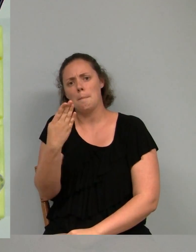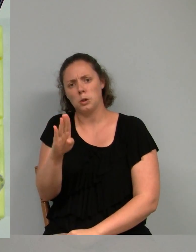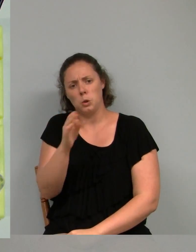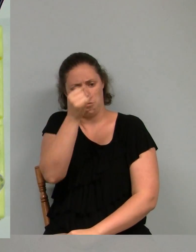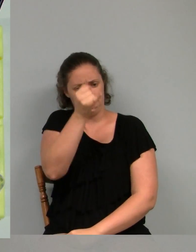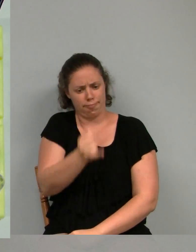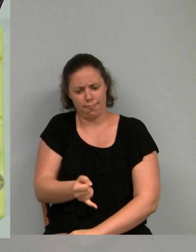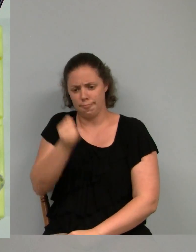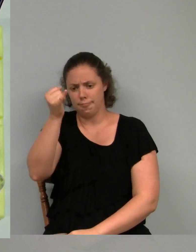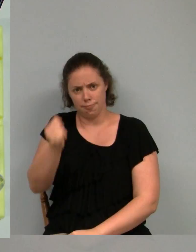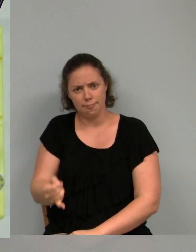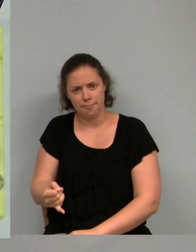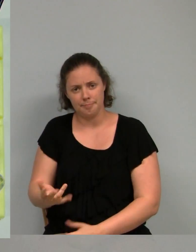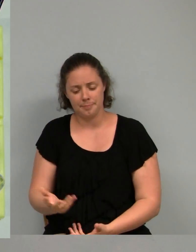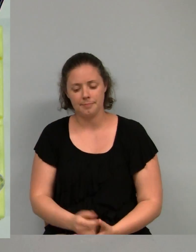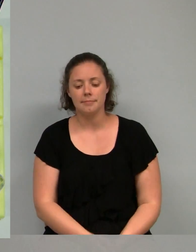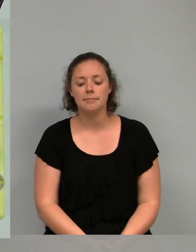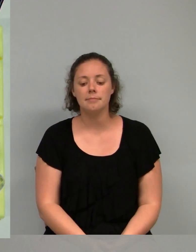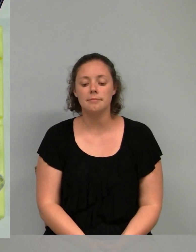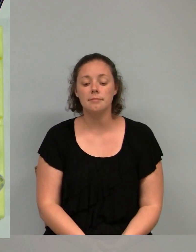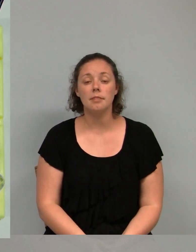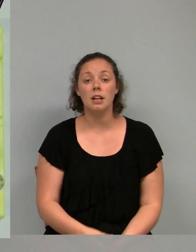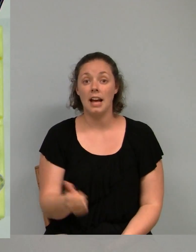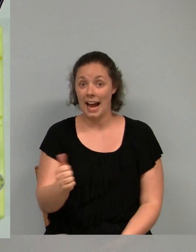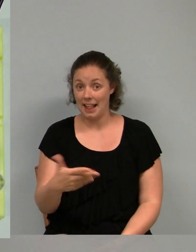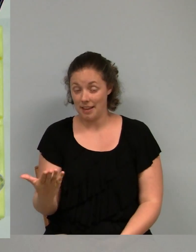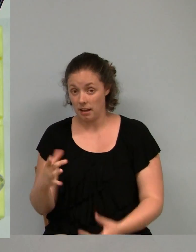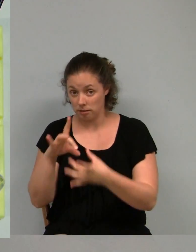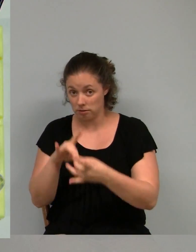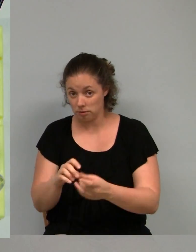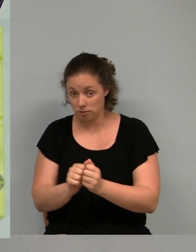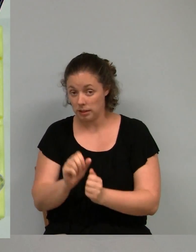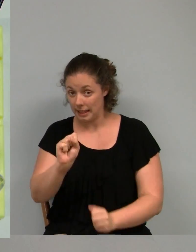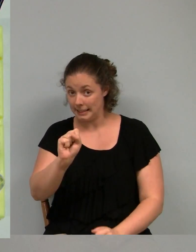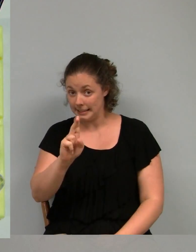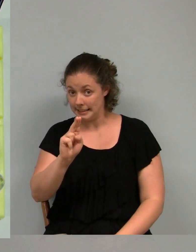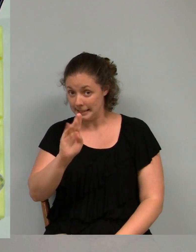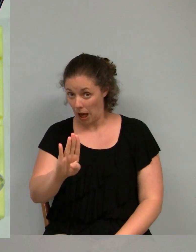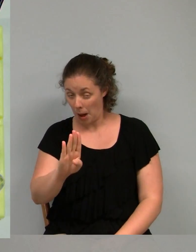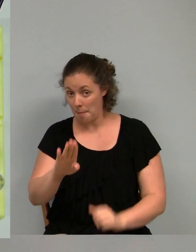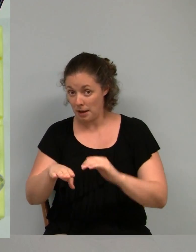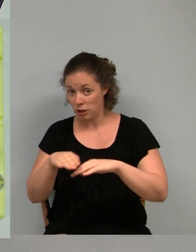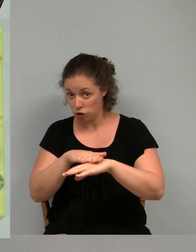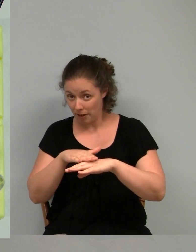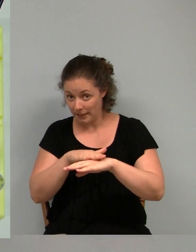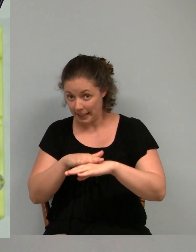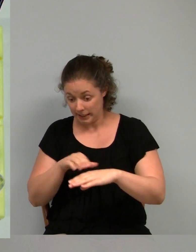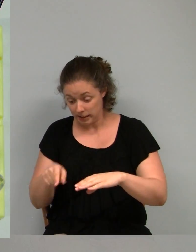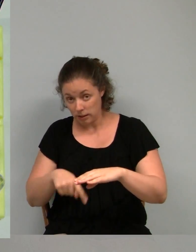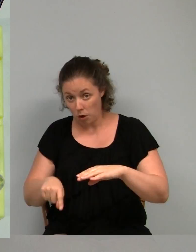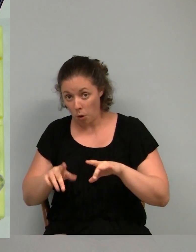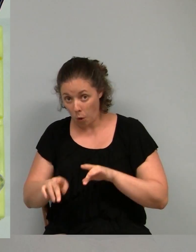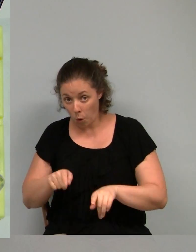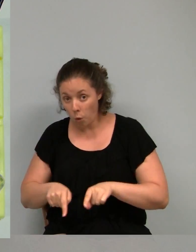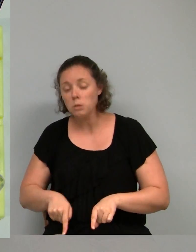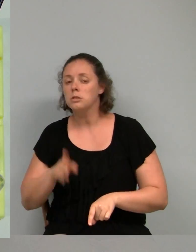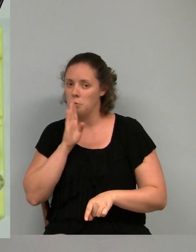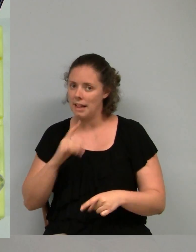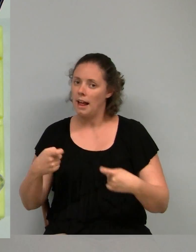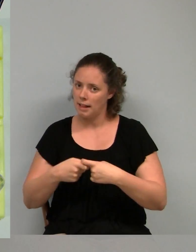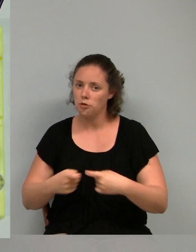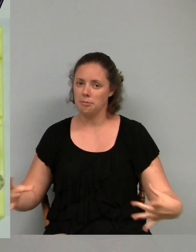lines. Anything connected to a subsurface connected group of holes is electrically connected to each other.